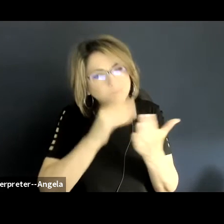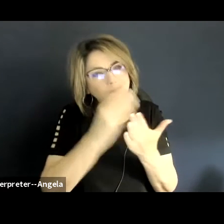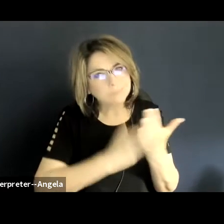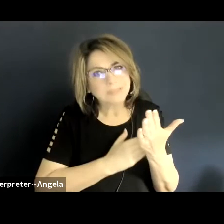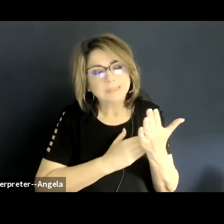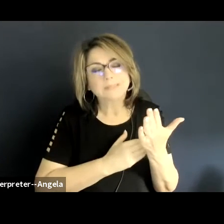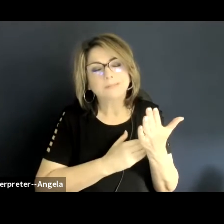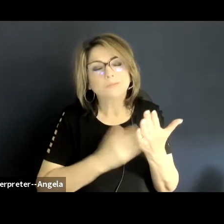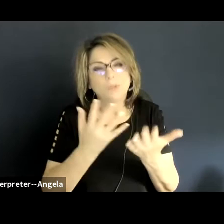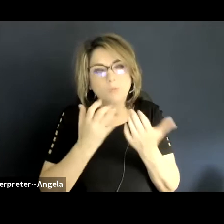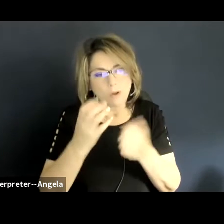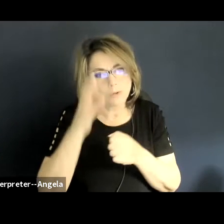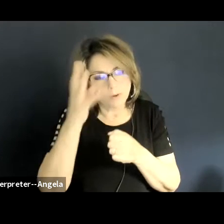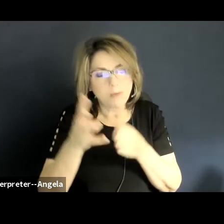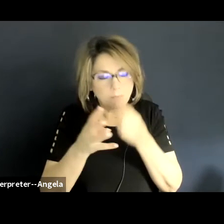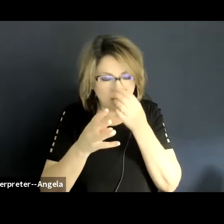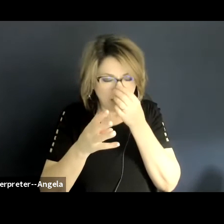come up with.